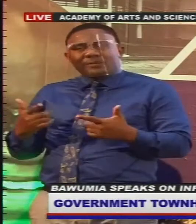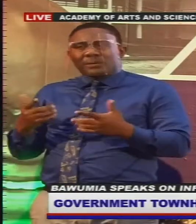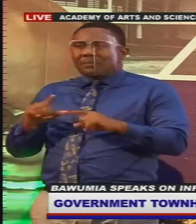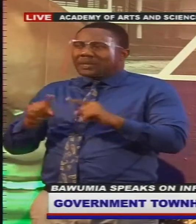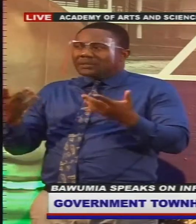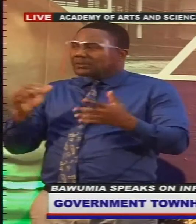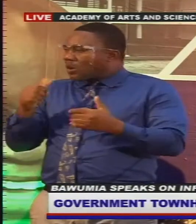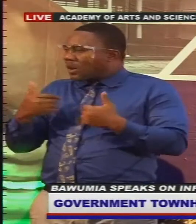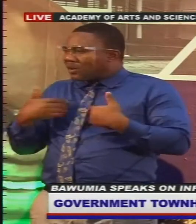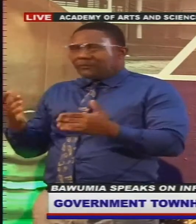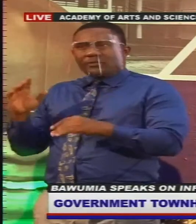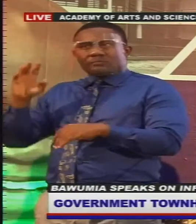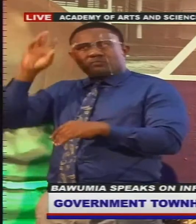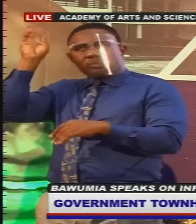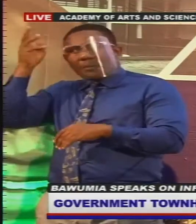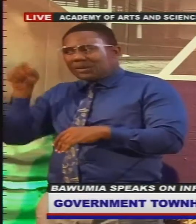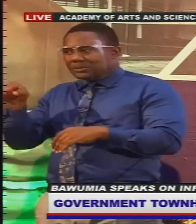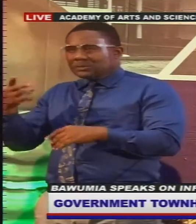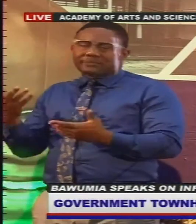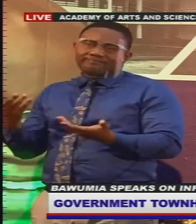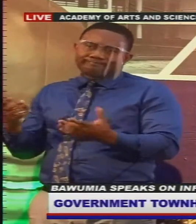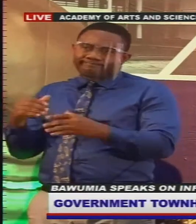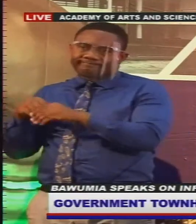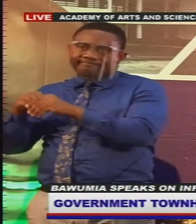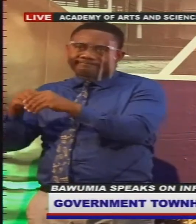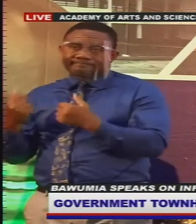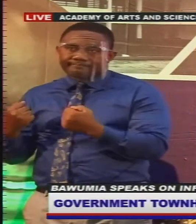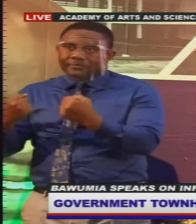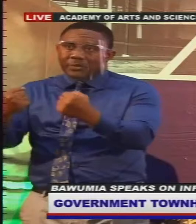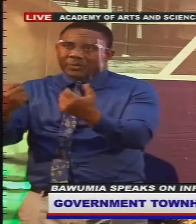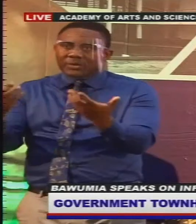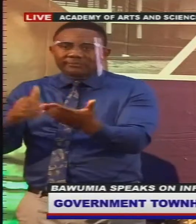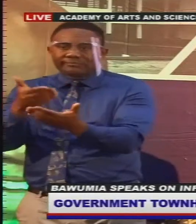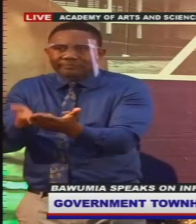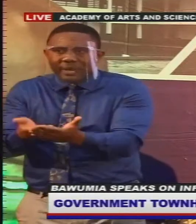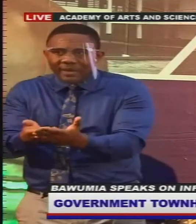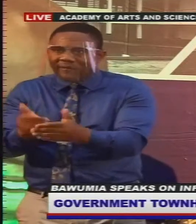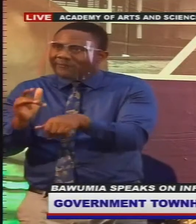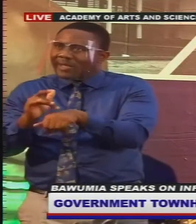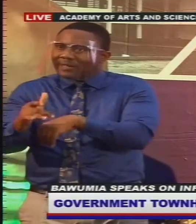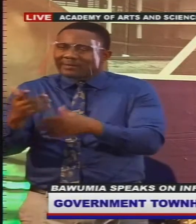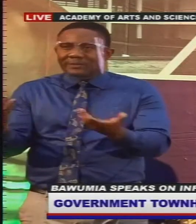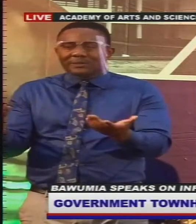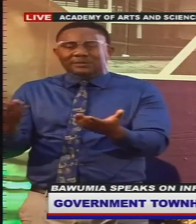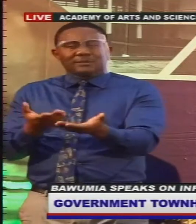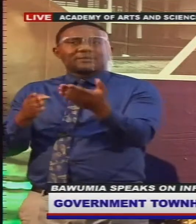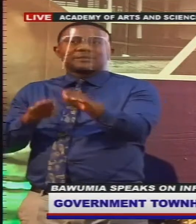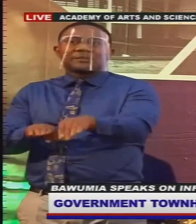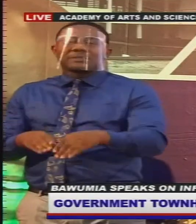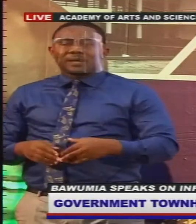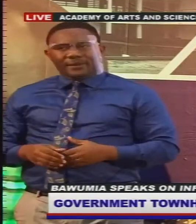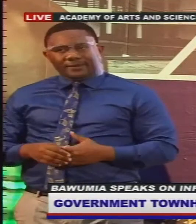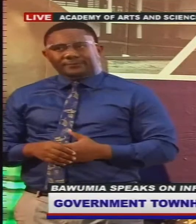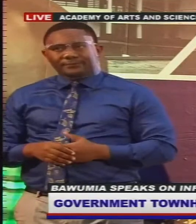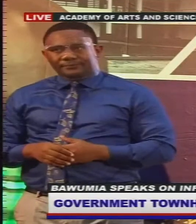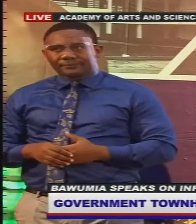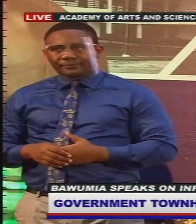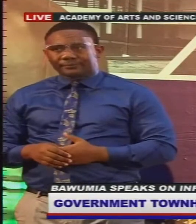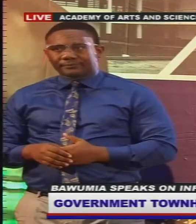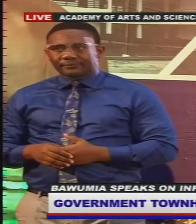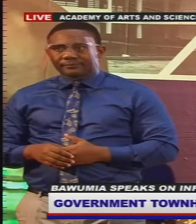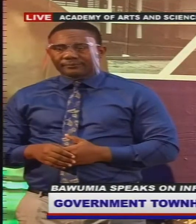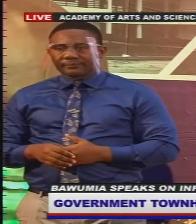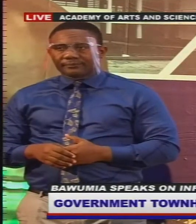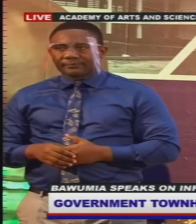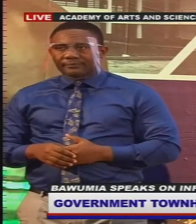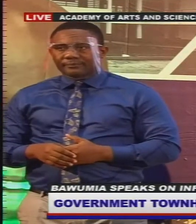of the inability to get to hospitals on time to receive emergency treatment while on their way to hospitals,